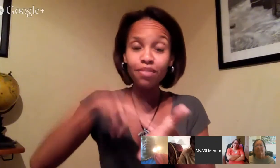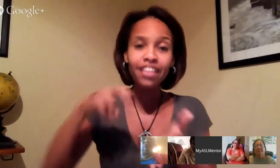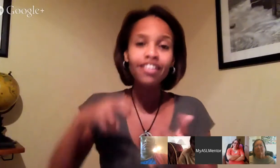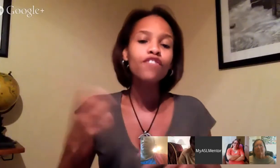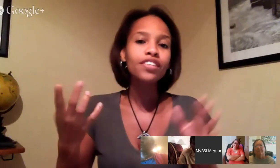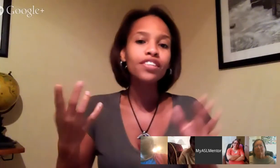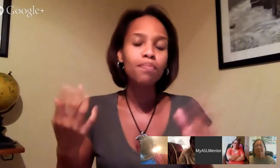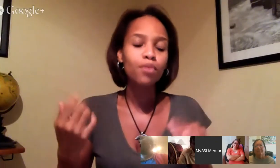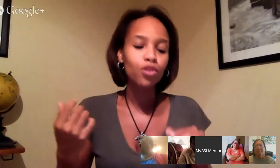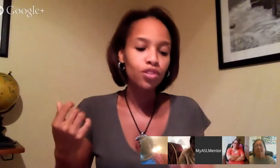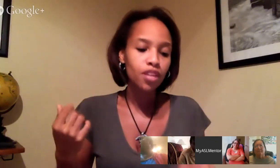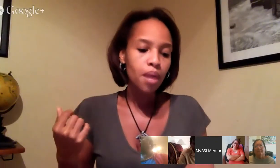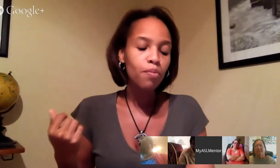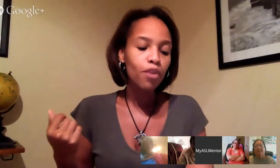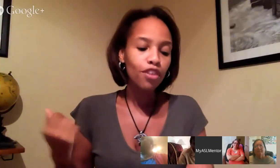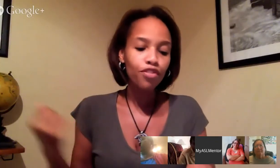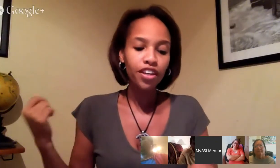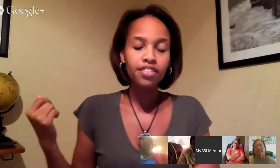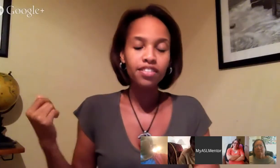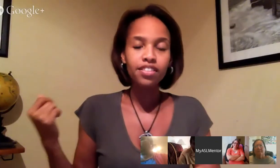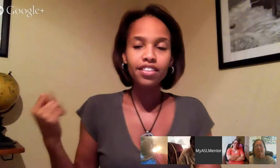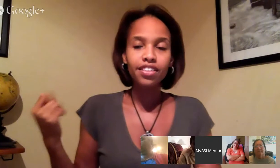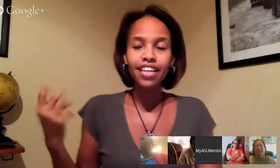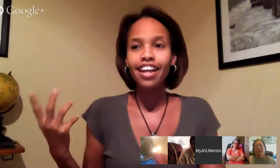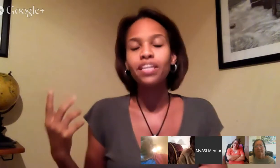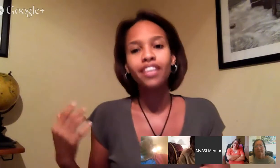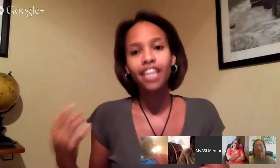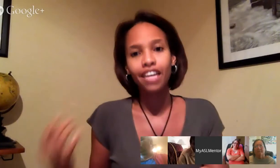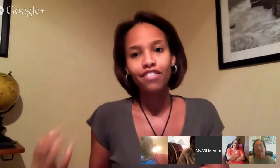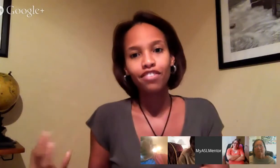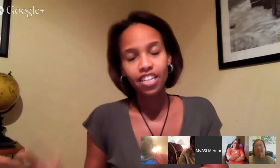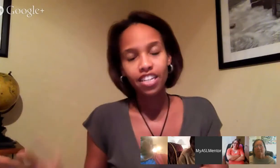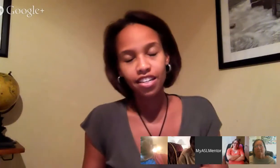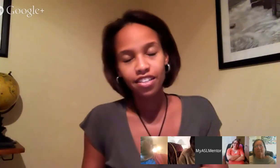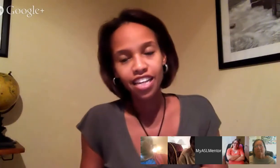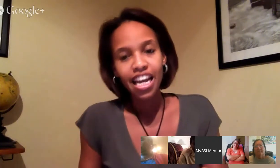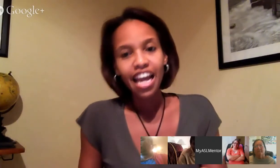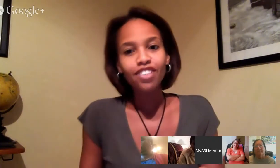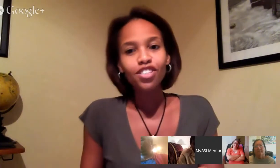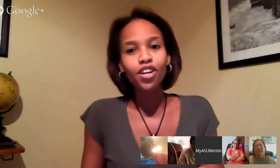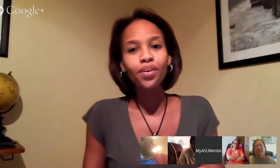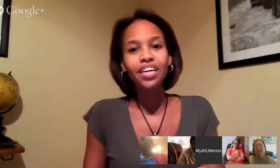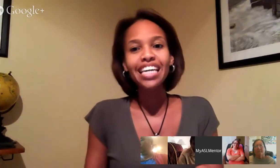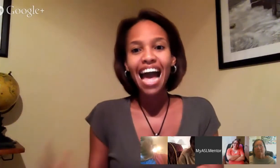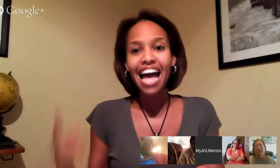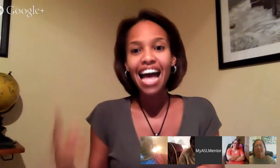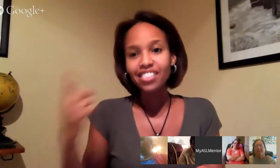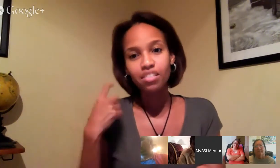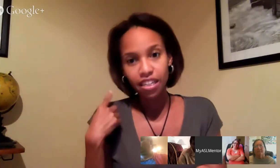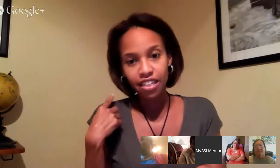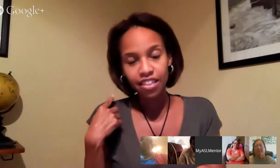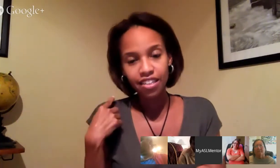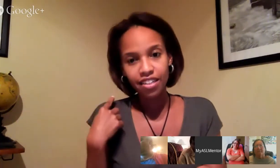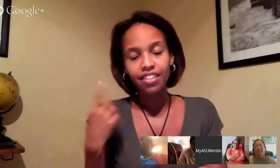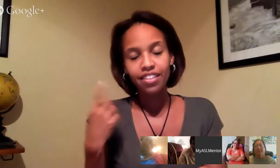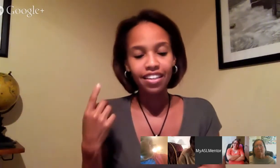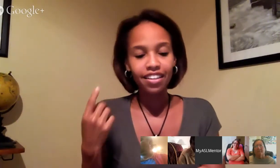can we? For example, my boyfriend likes to have pizza like every Friday night. So he asks